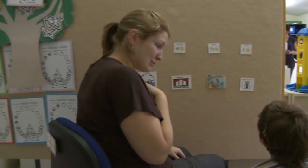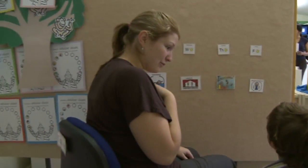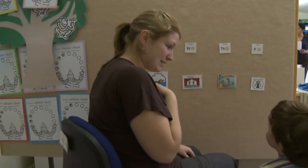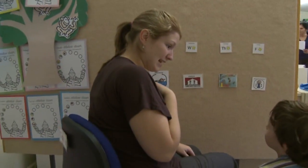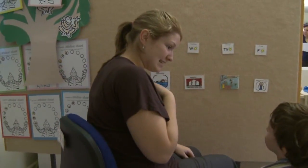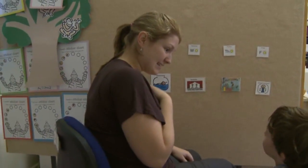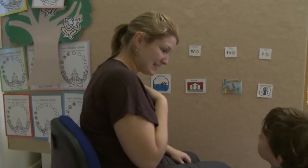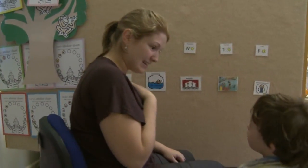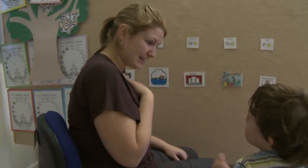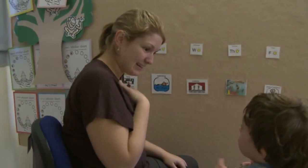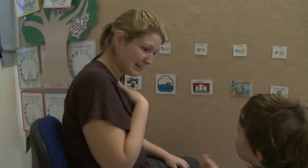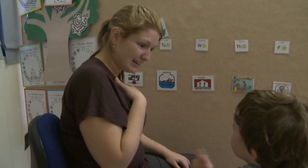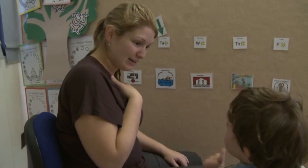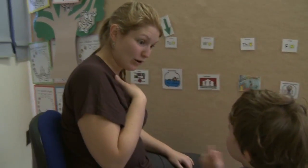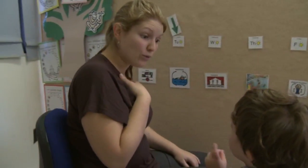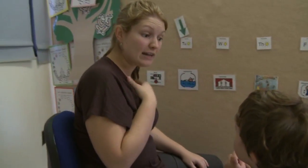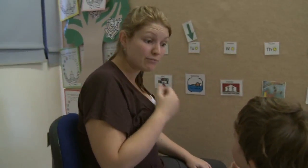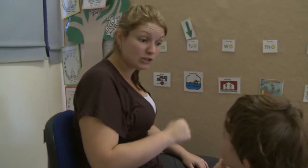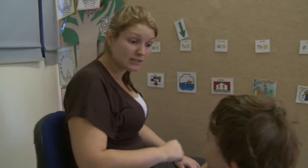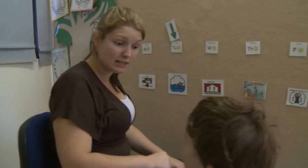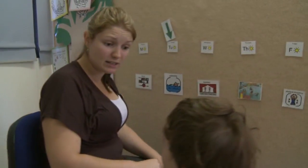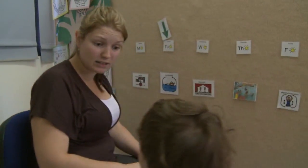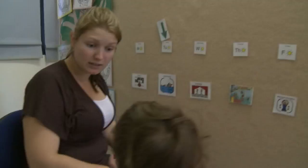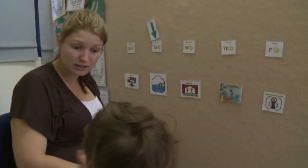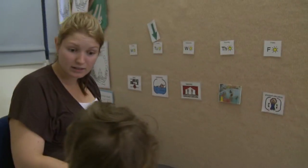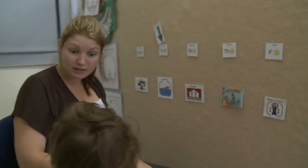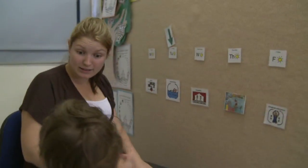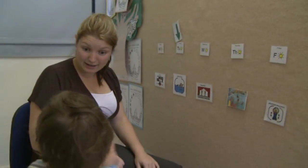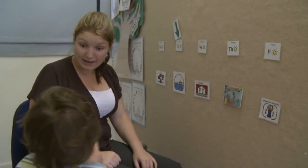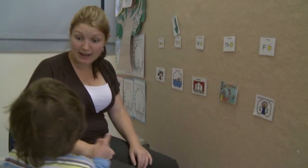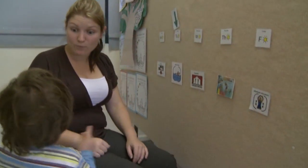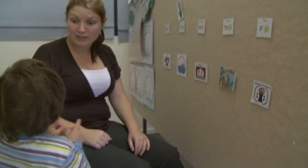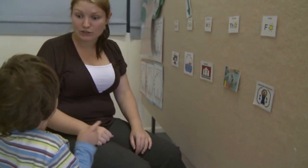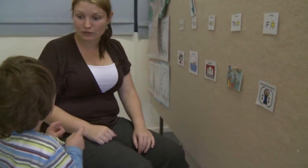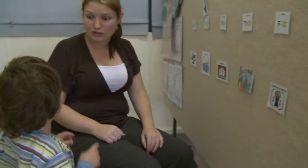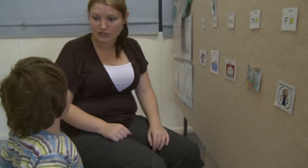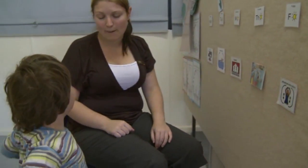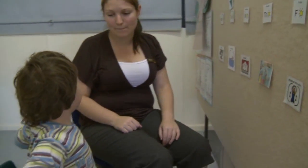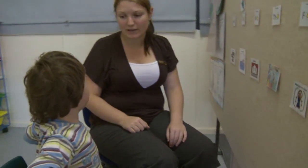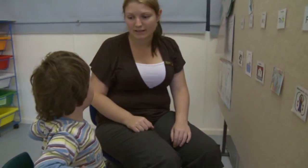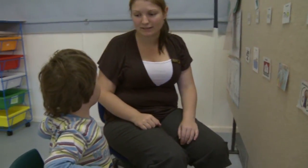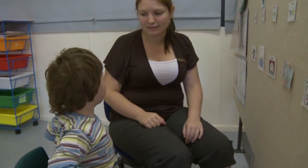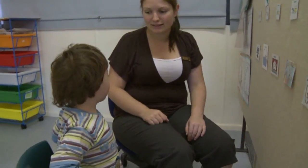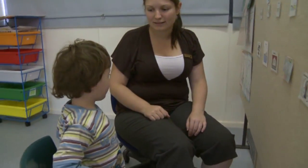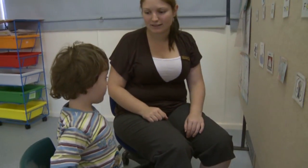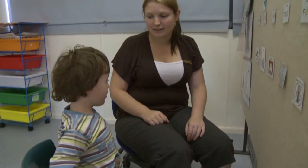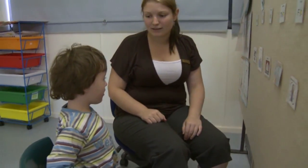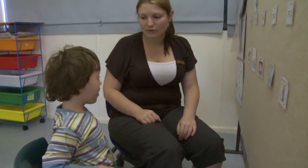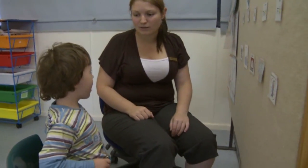at Phys Ed? Yes. Oh, we have music? Yes. Yeah, and we do jumping. What else do